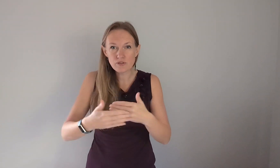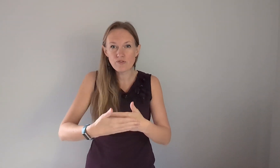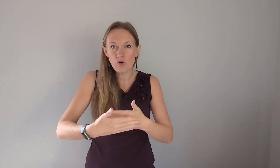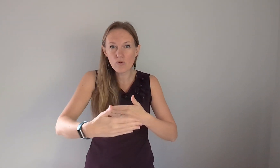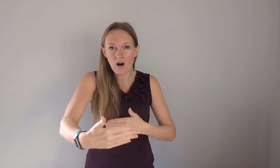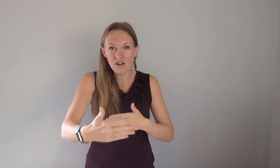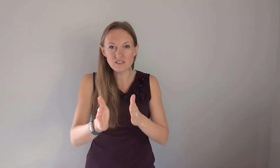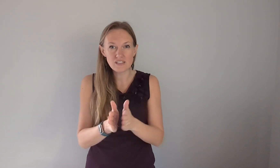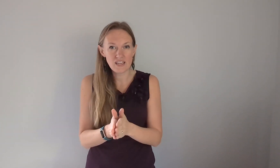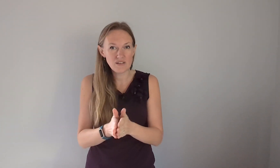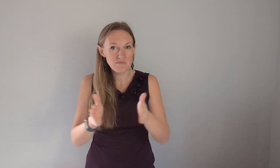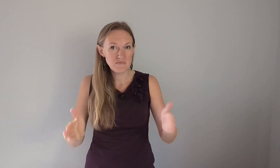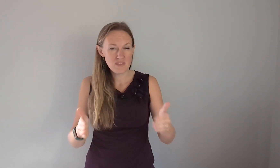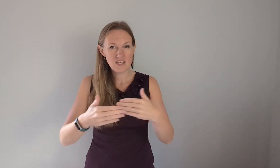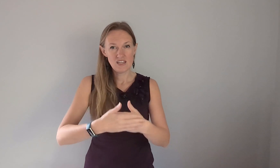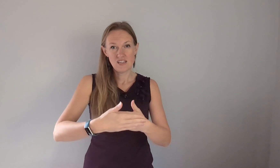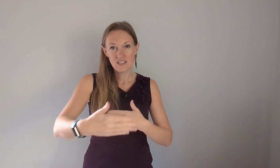the 4 walls, okay?